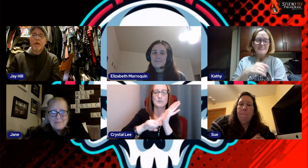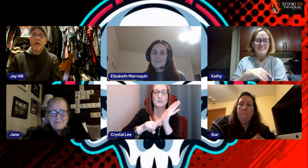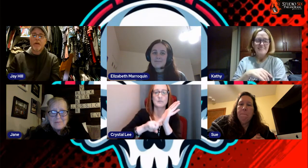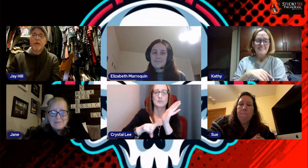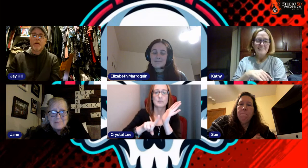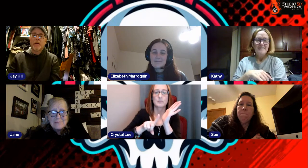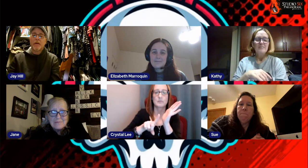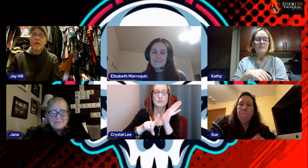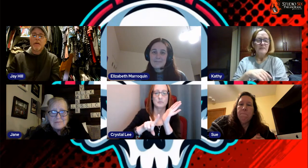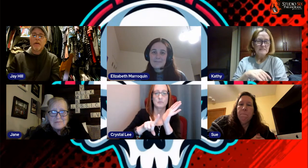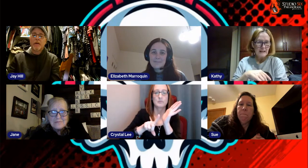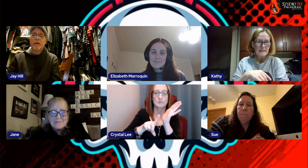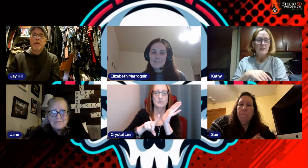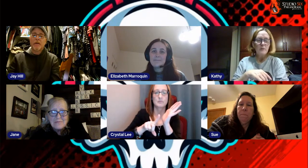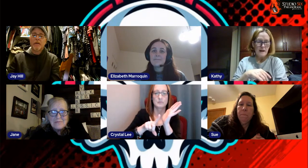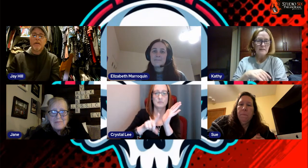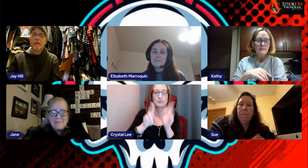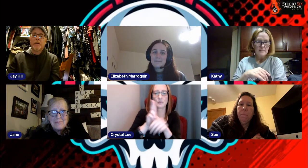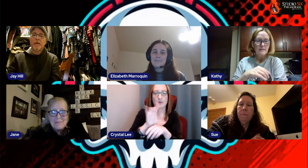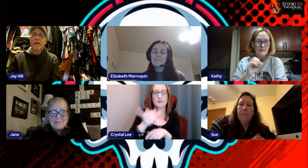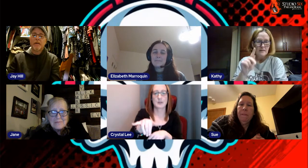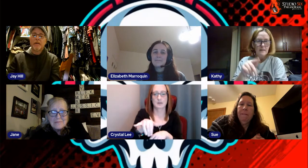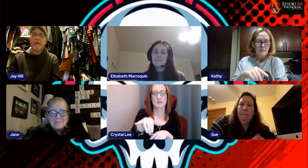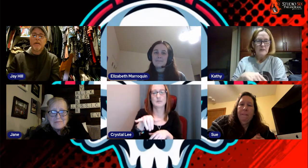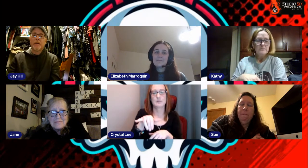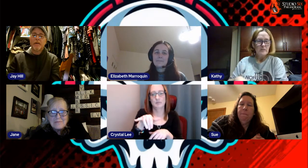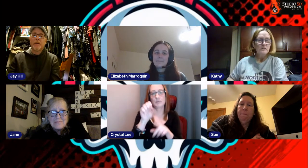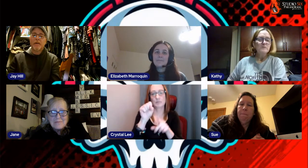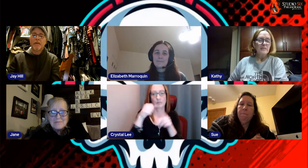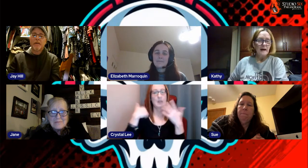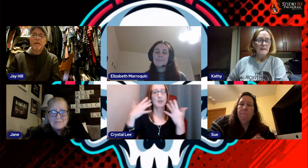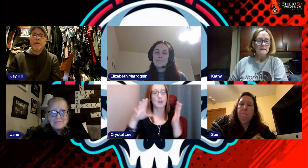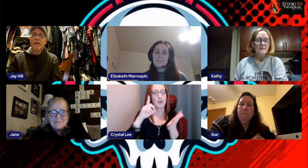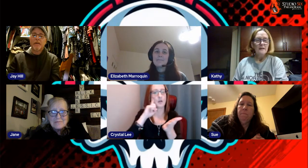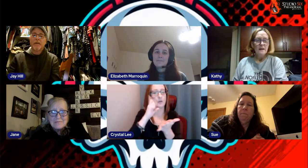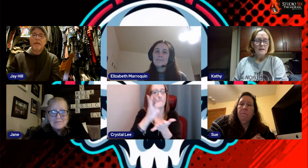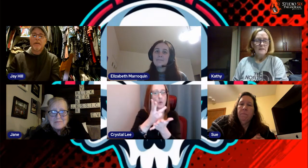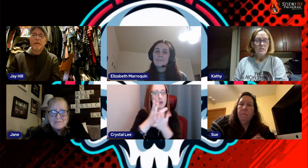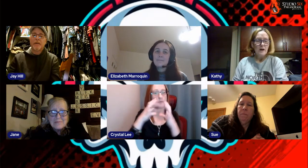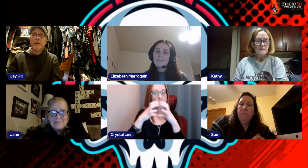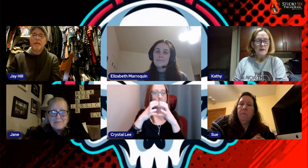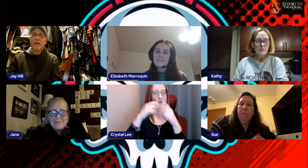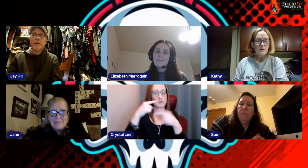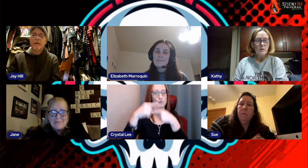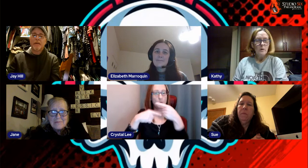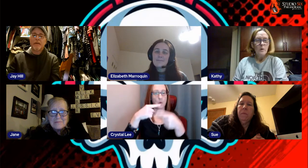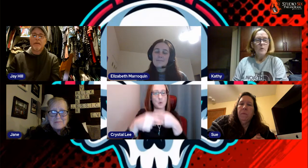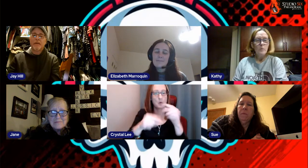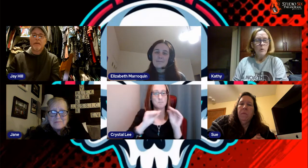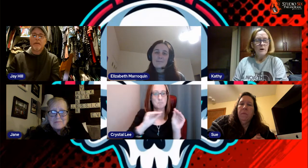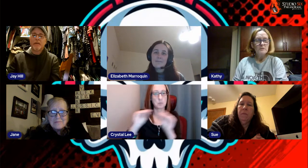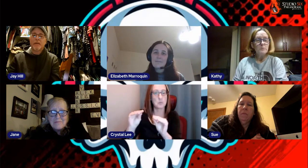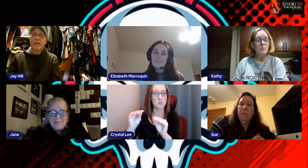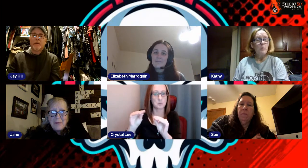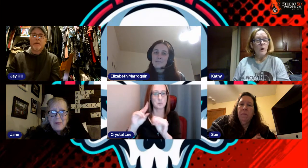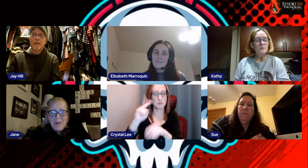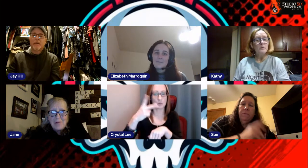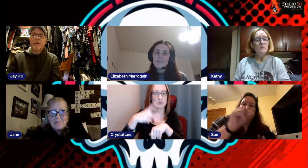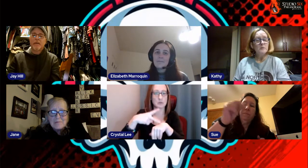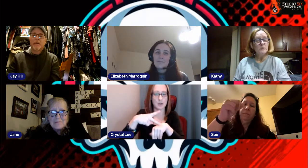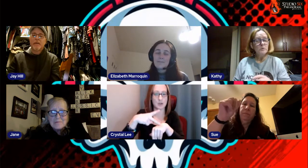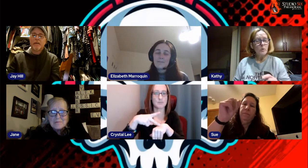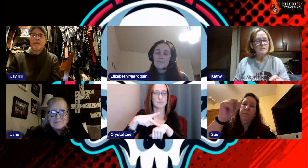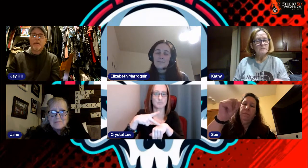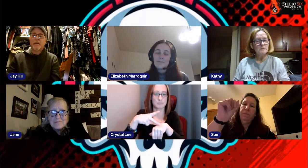Mm-hmm. What's the thing? To investigate it. Okay. But do they use that? And a lot of other